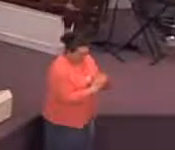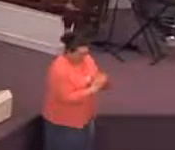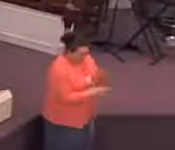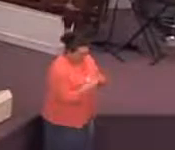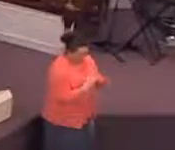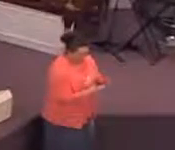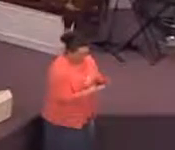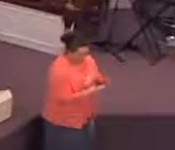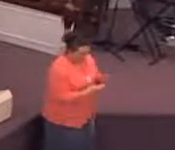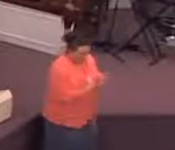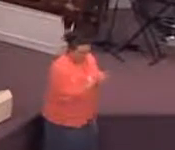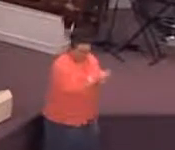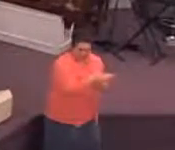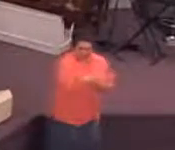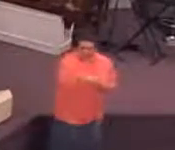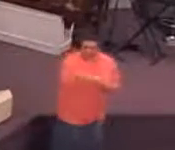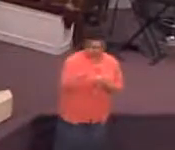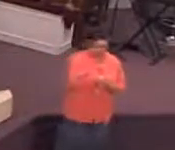Anybody name one?